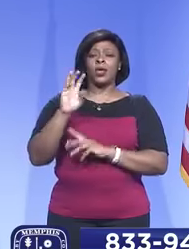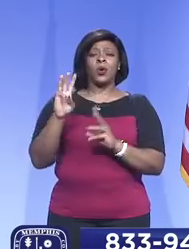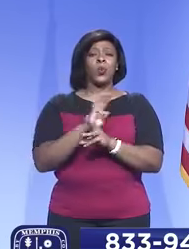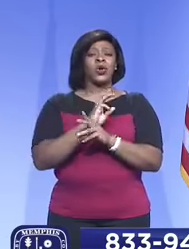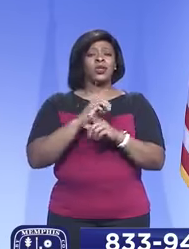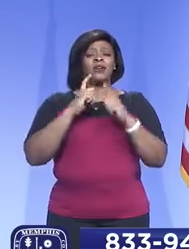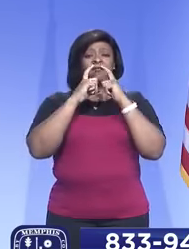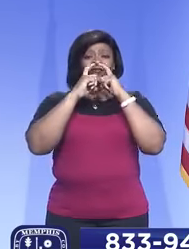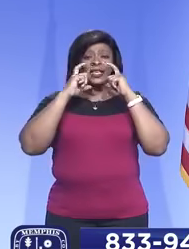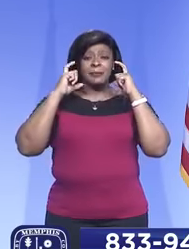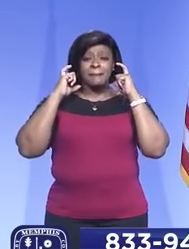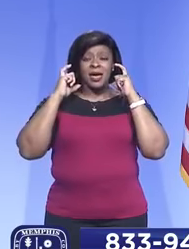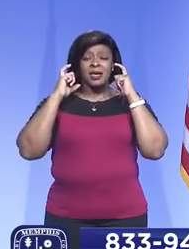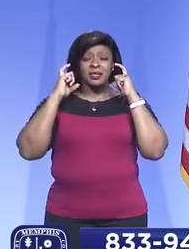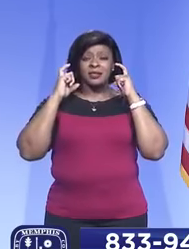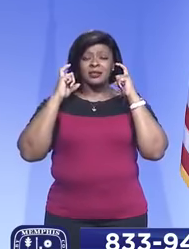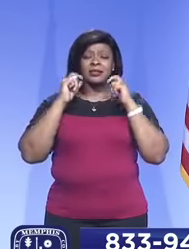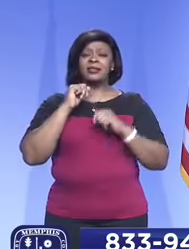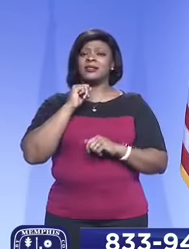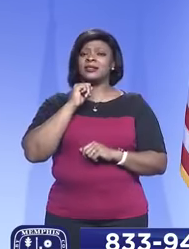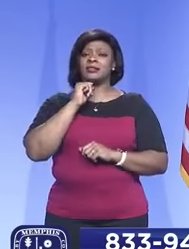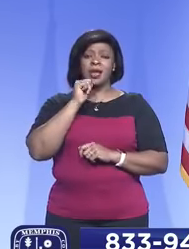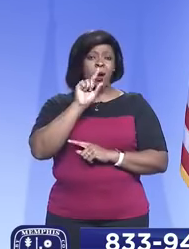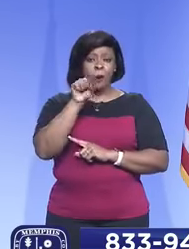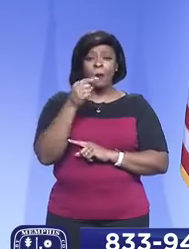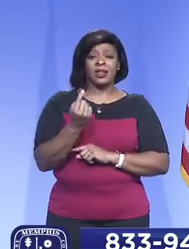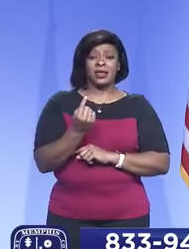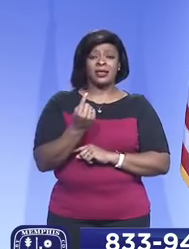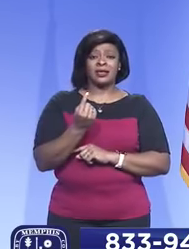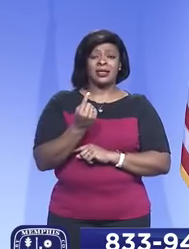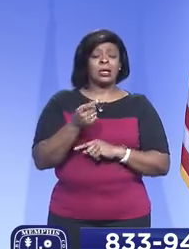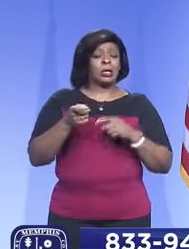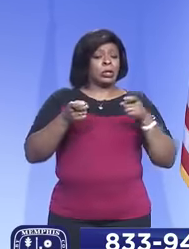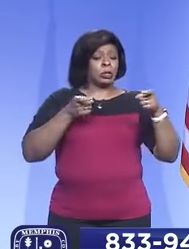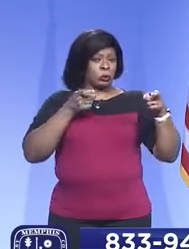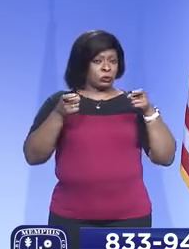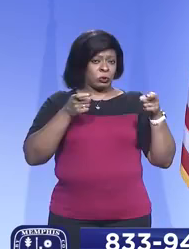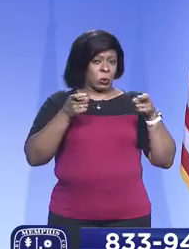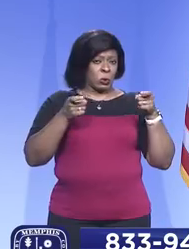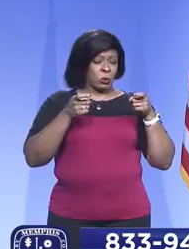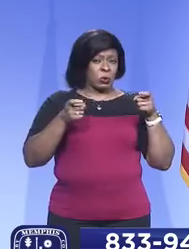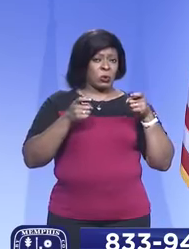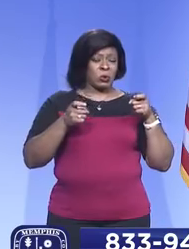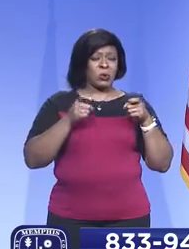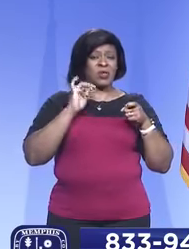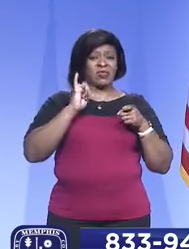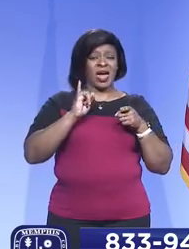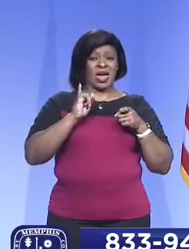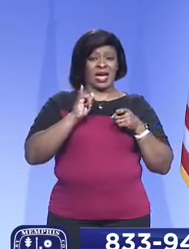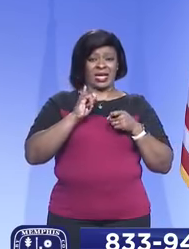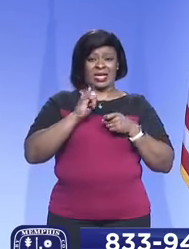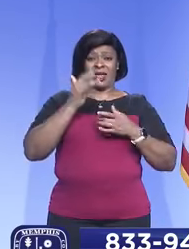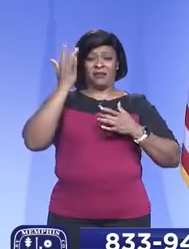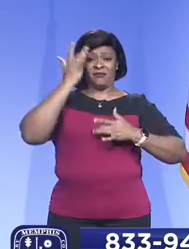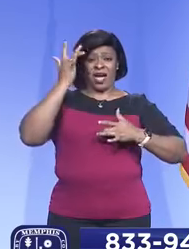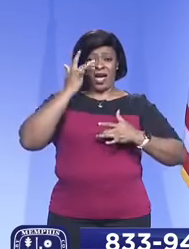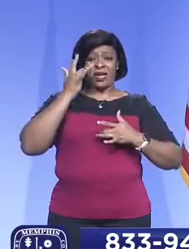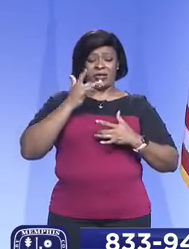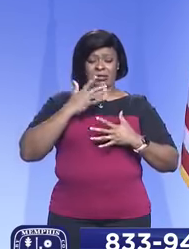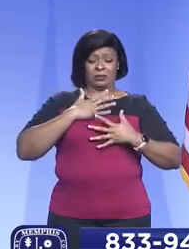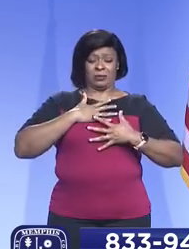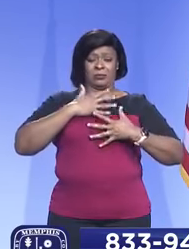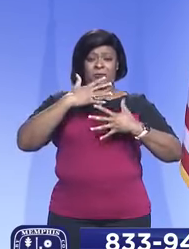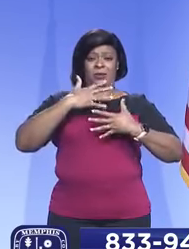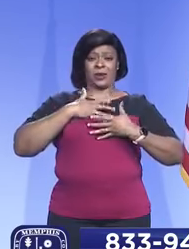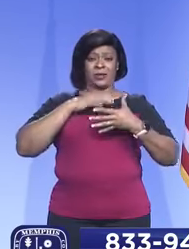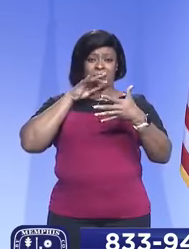wearing the face mask does not only control the source, control the amount of